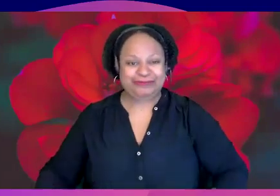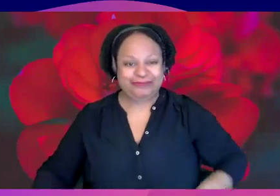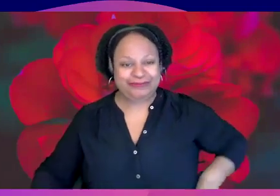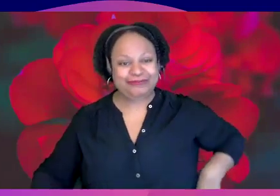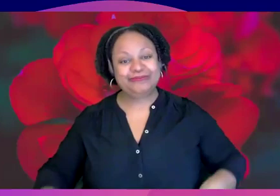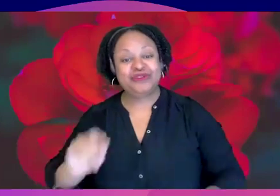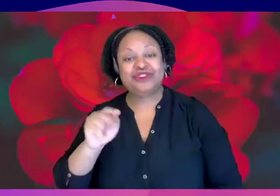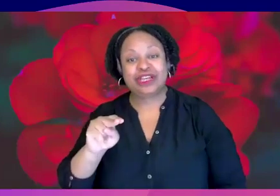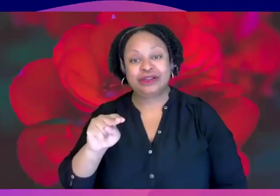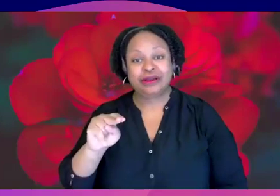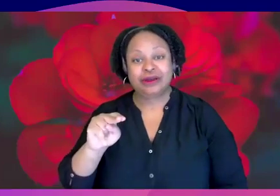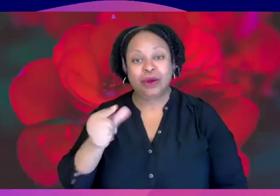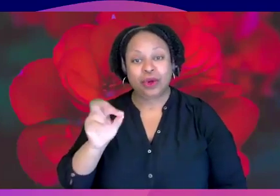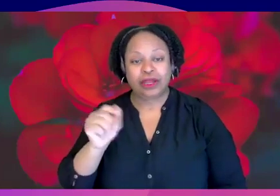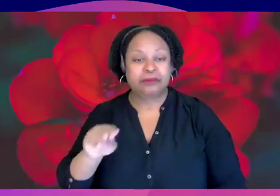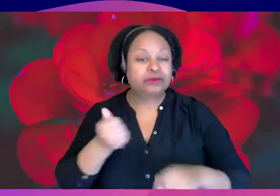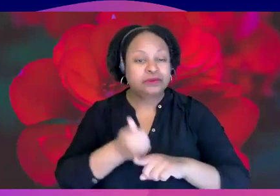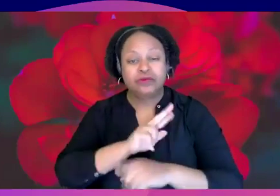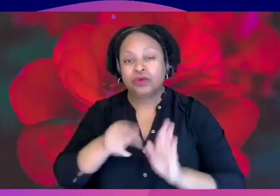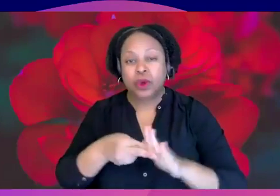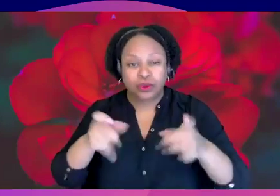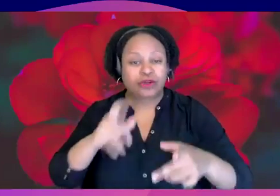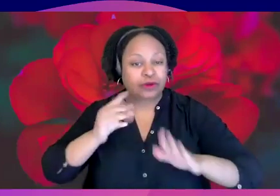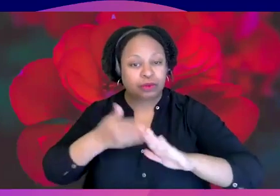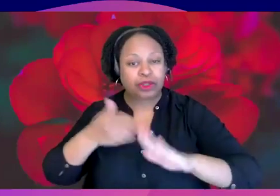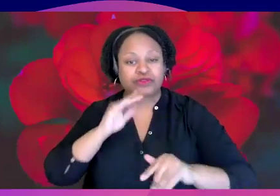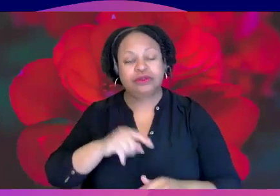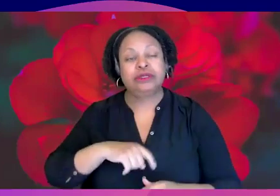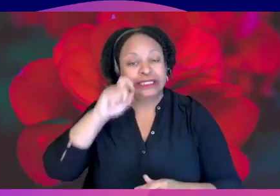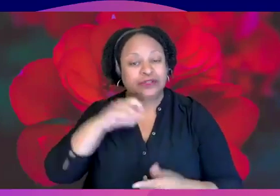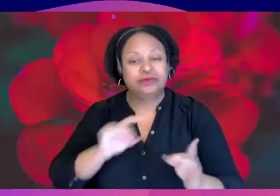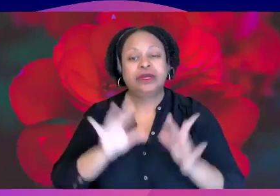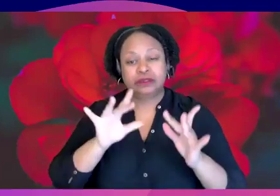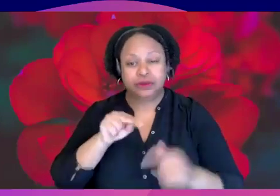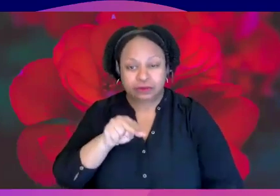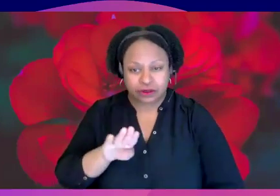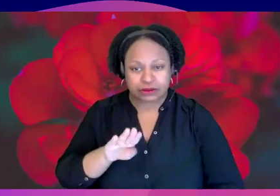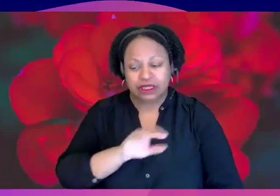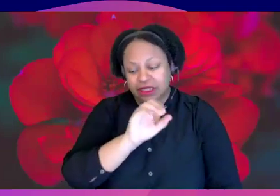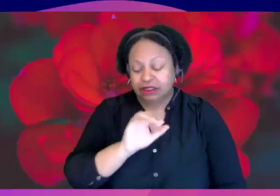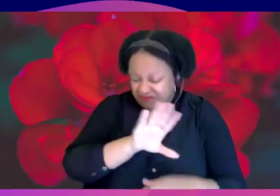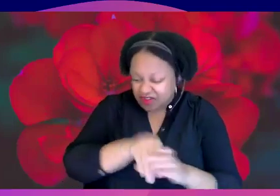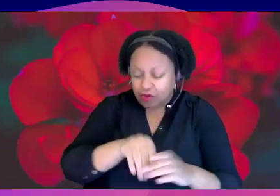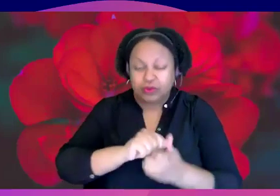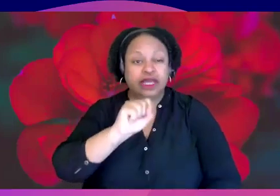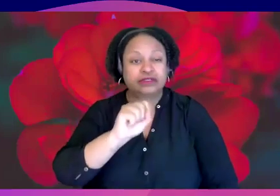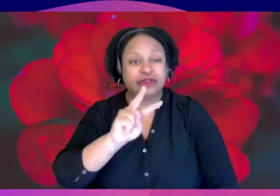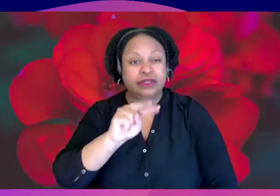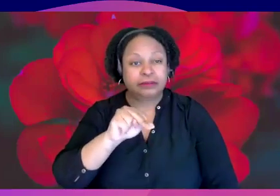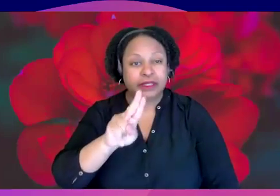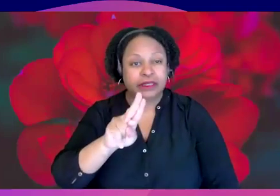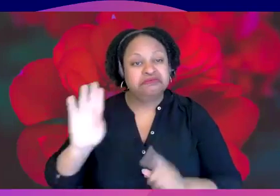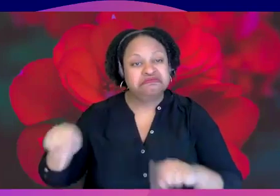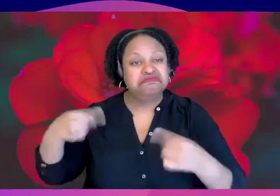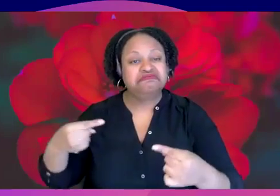Jen Gorham is the Director of Operations at Sexual Violence New Brunswick and has been with SVNB since